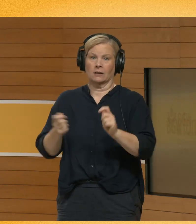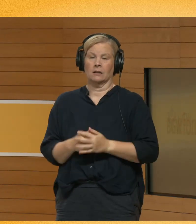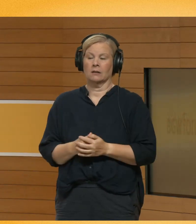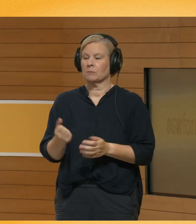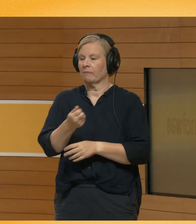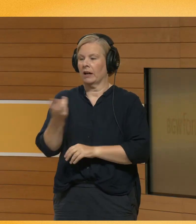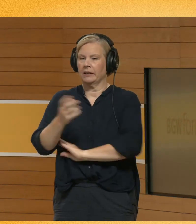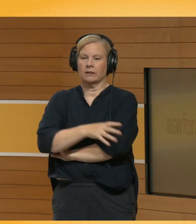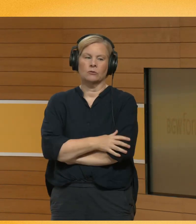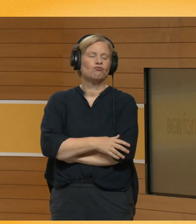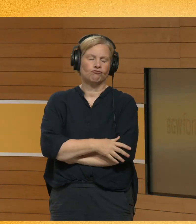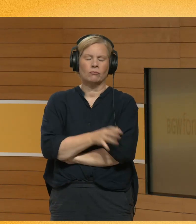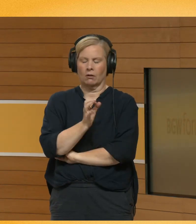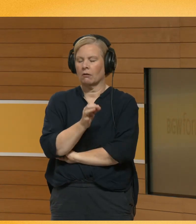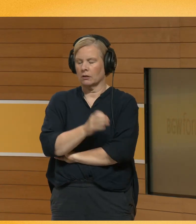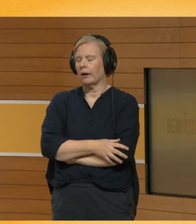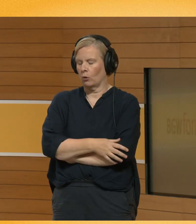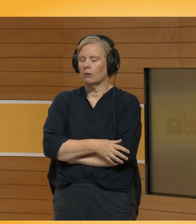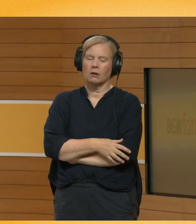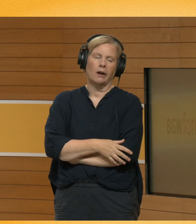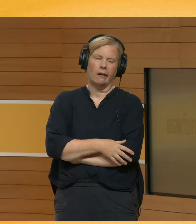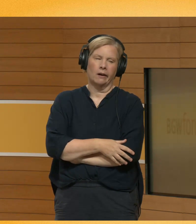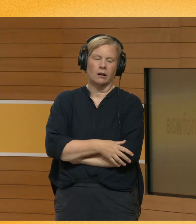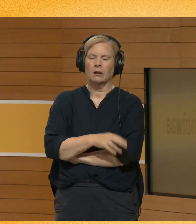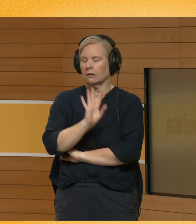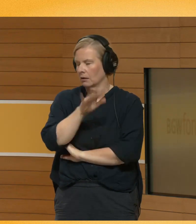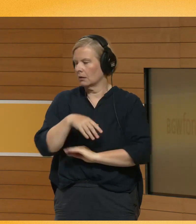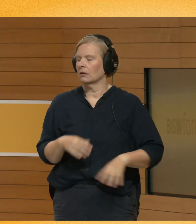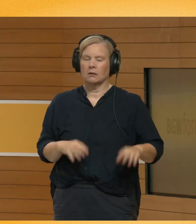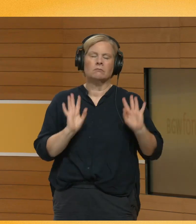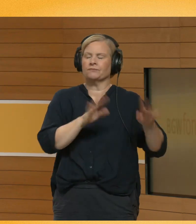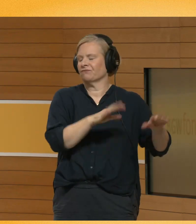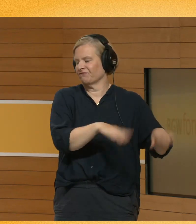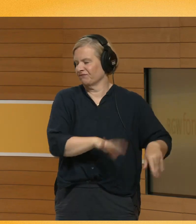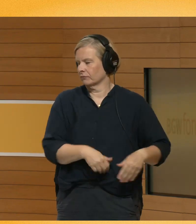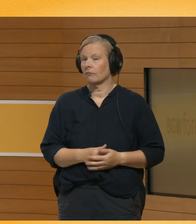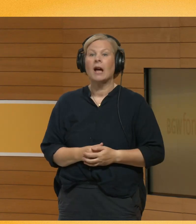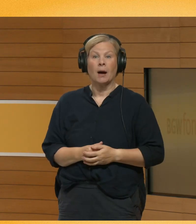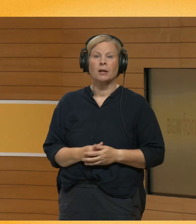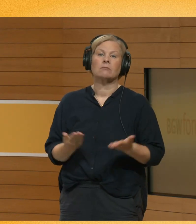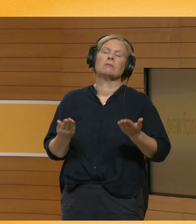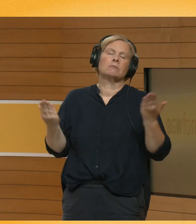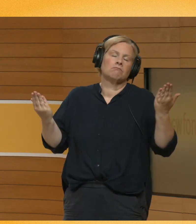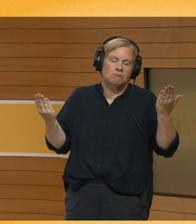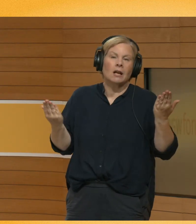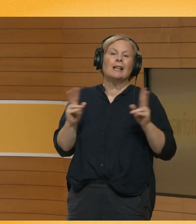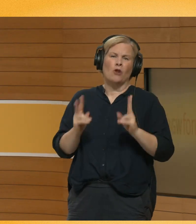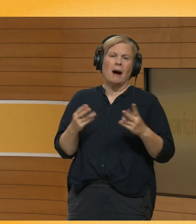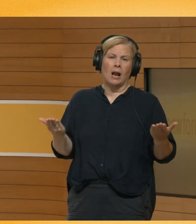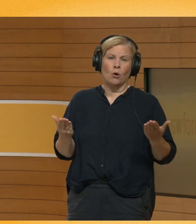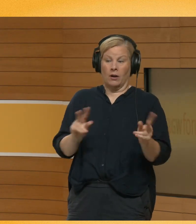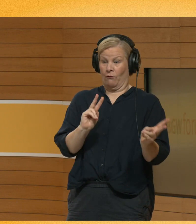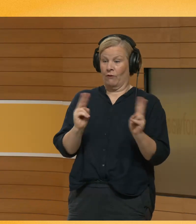resistance to change, and I suppose the change was, people were used to change